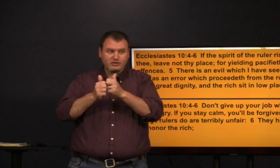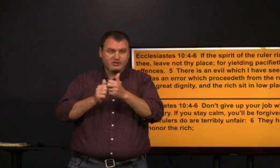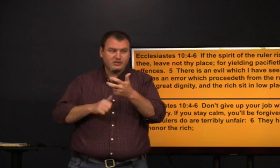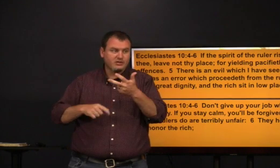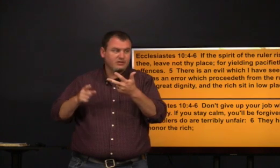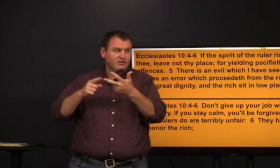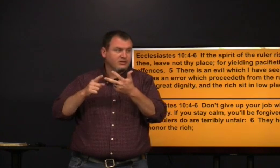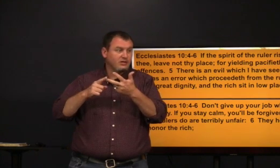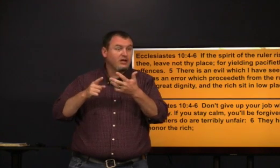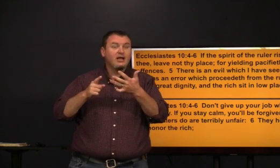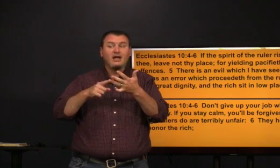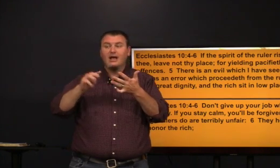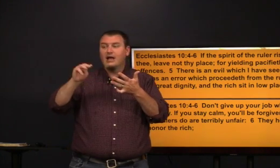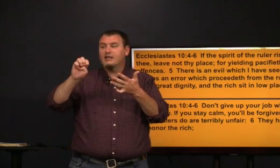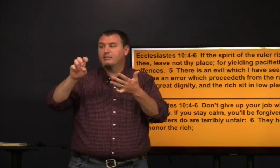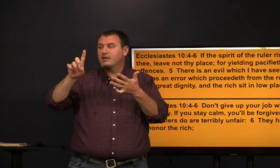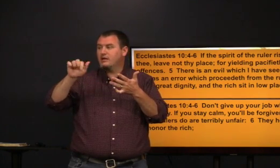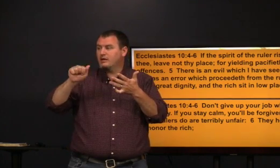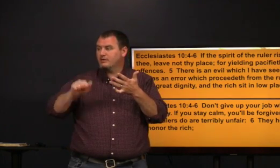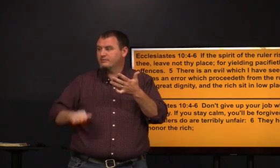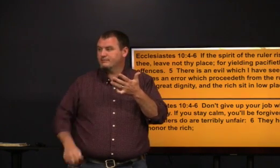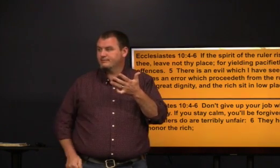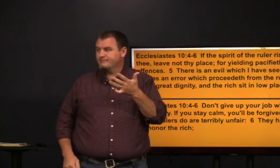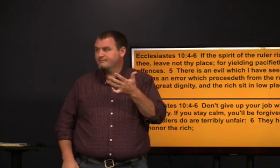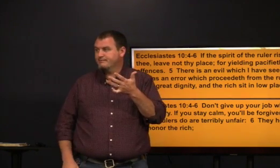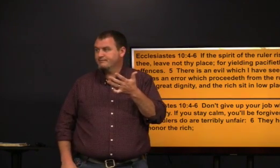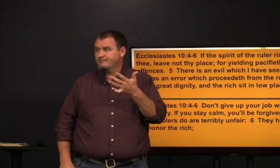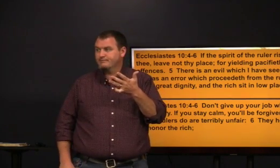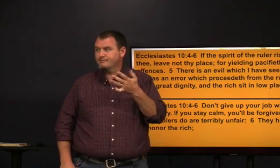sports, and the media.